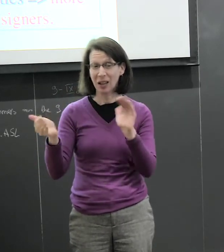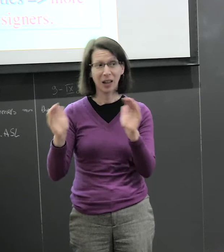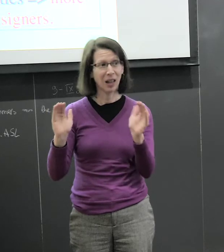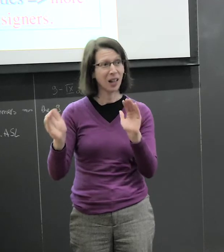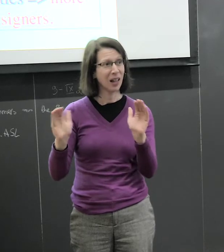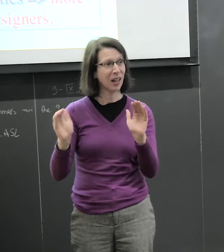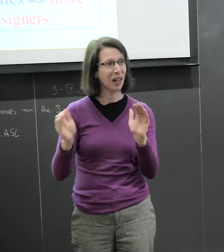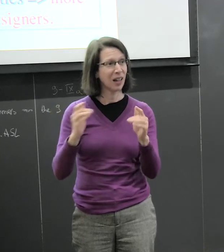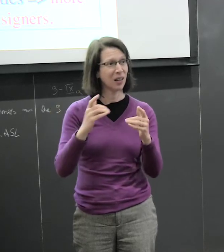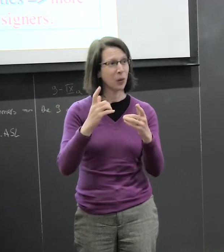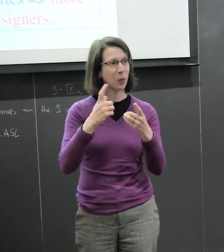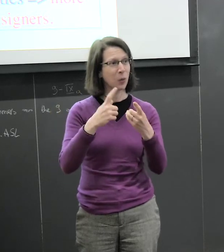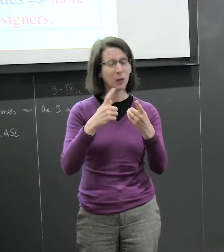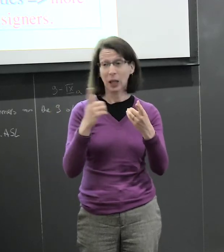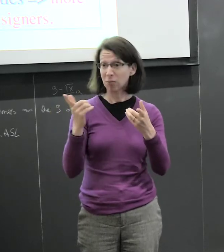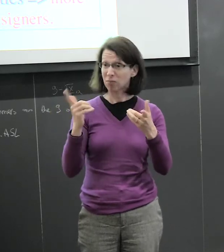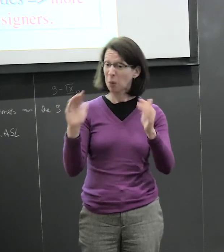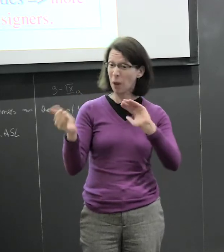expressively.